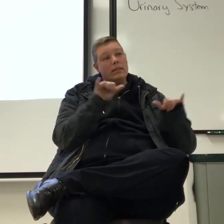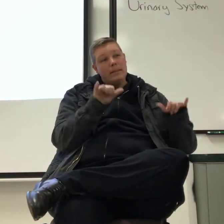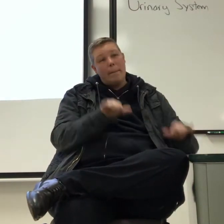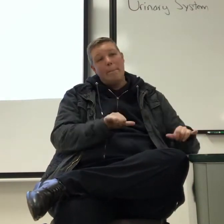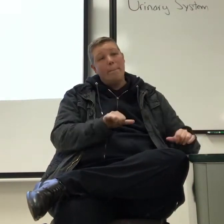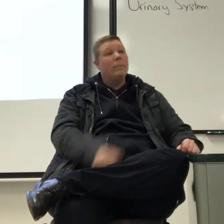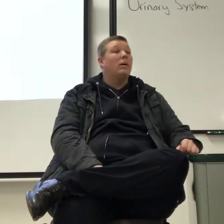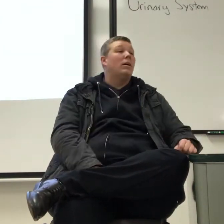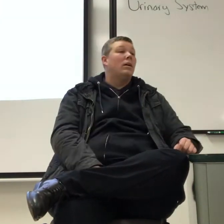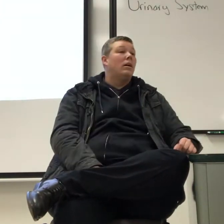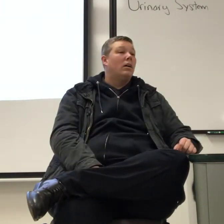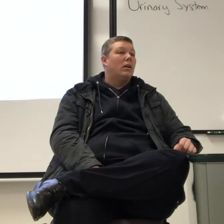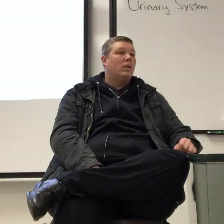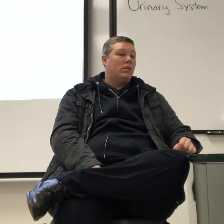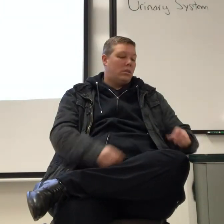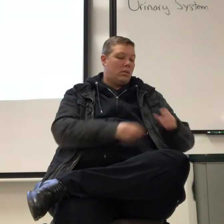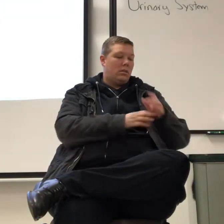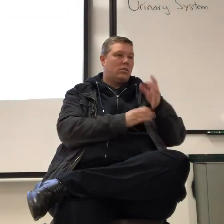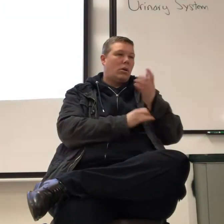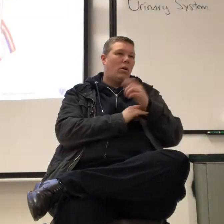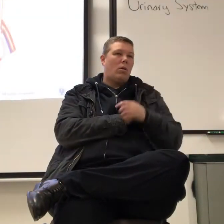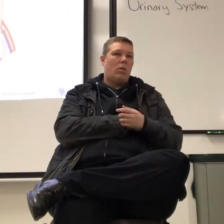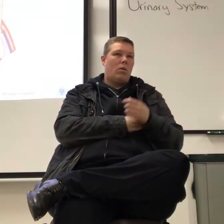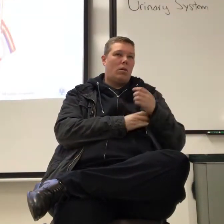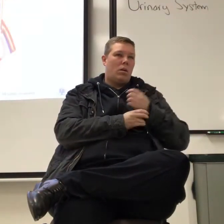Well, we're going to spend most of the time talking about the kidneys.